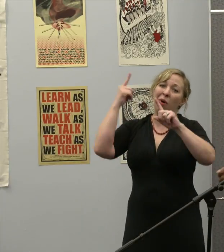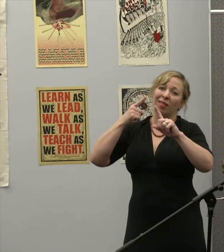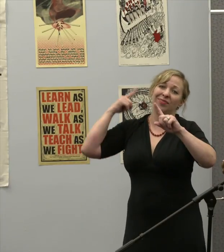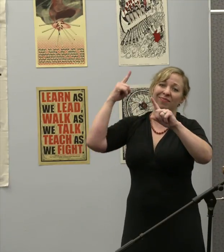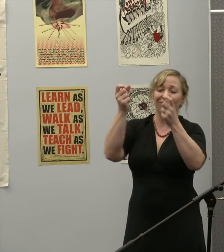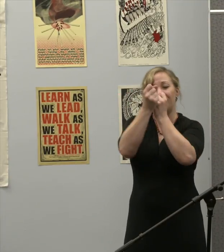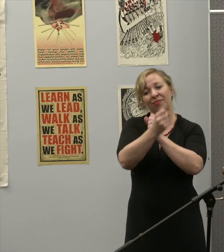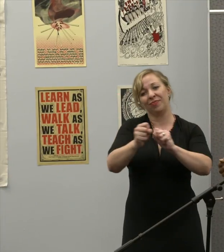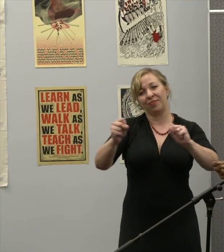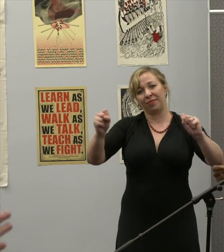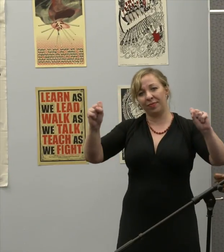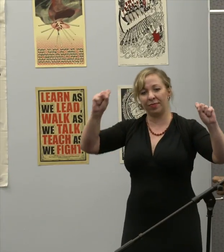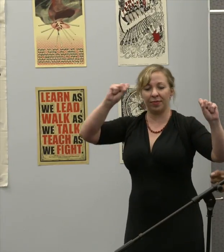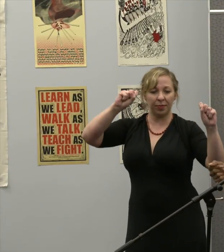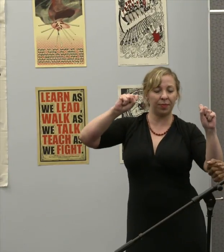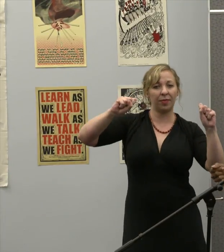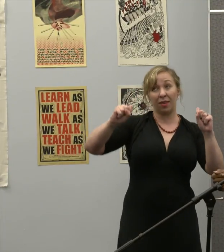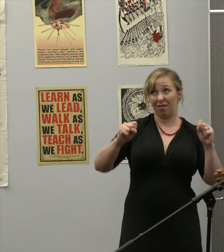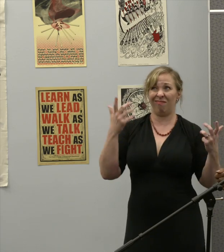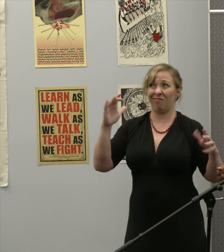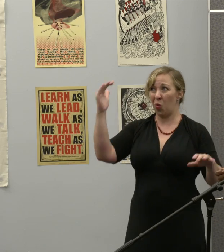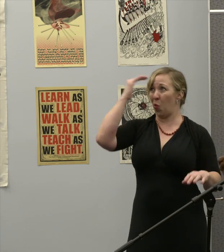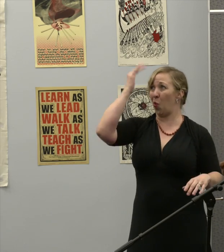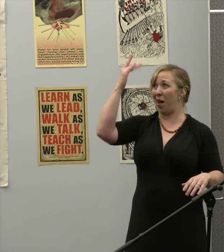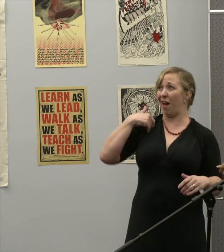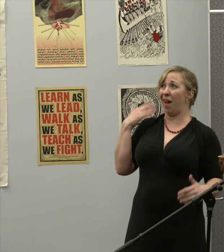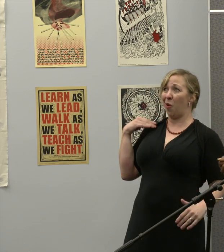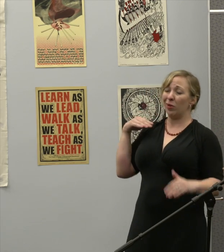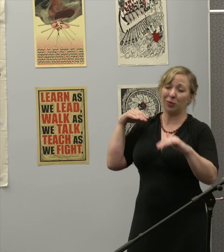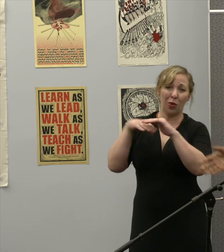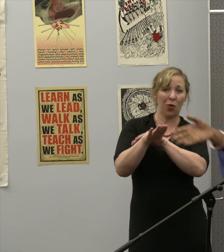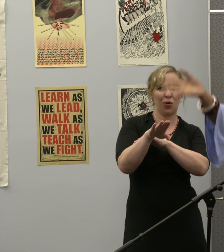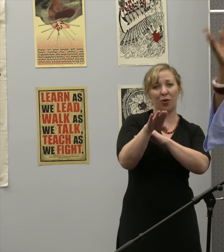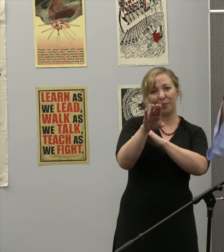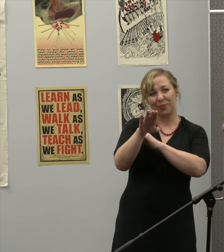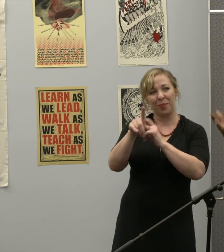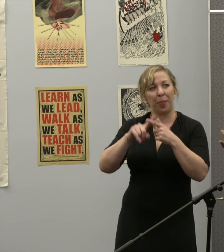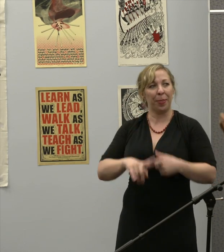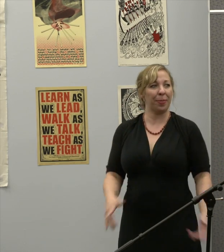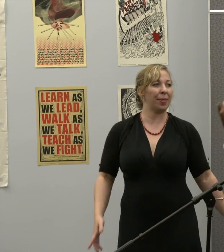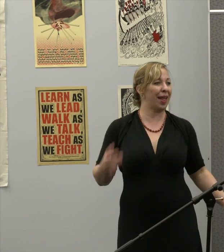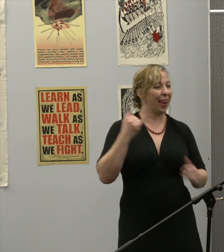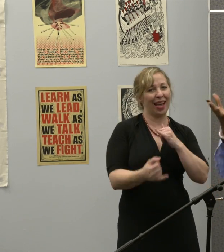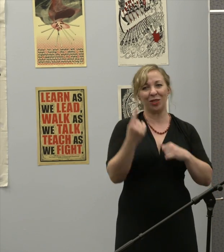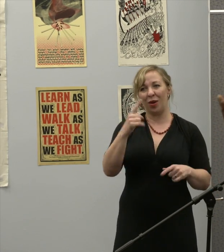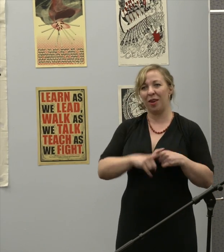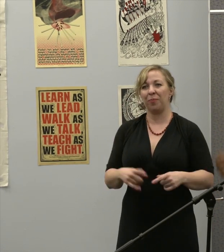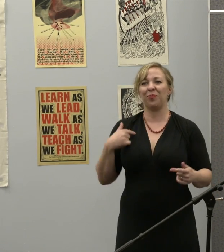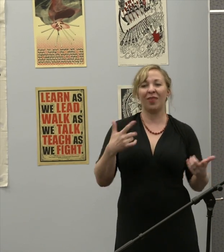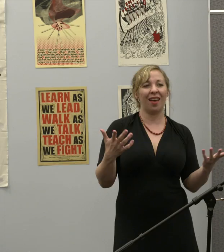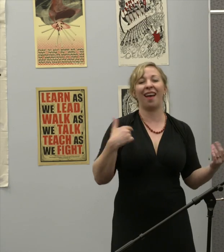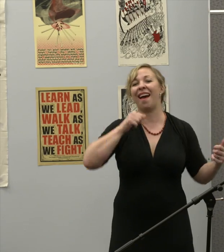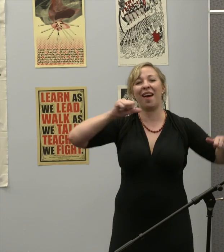for liberation, 'cause I know why I'm. Last one, sing with everything.